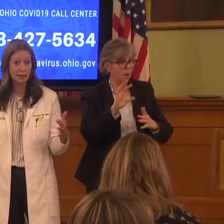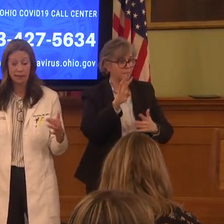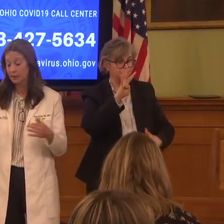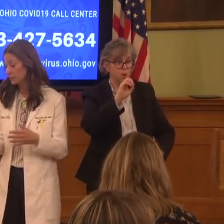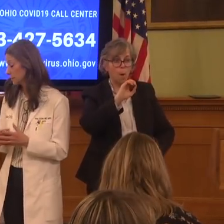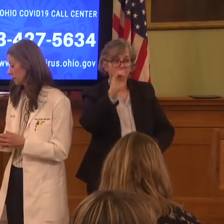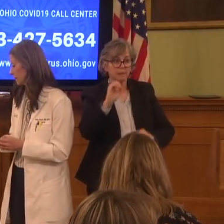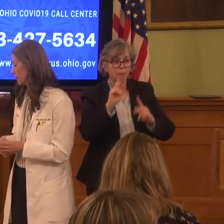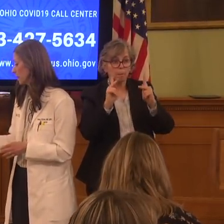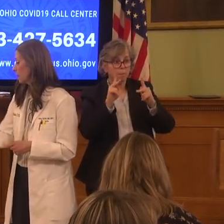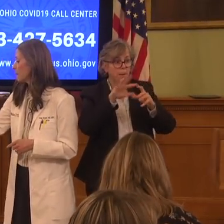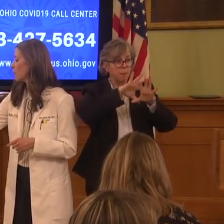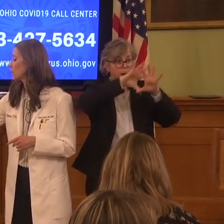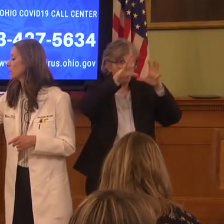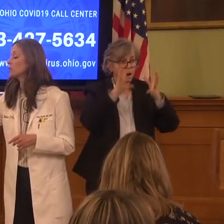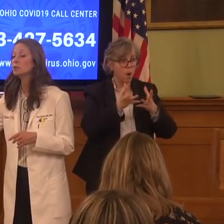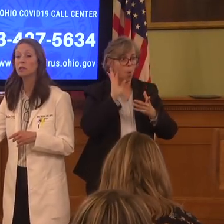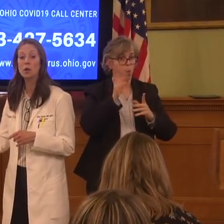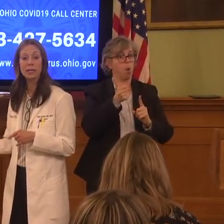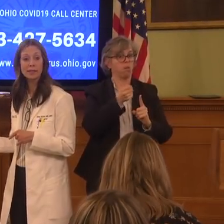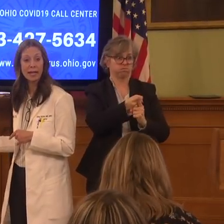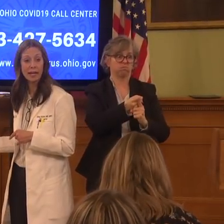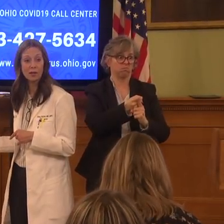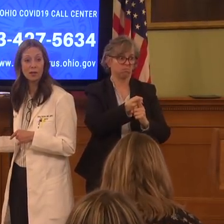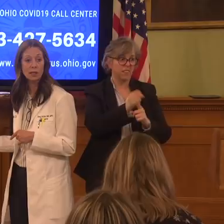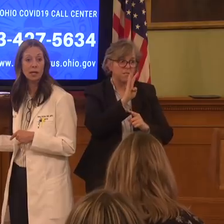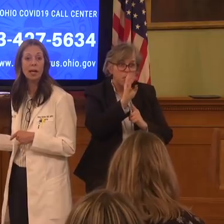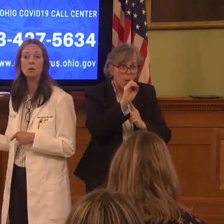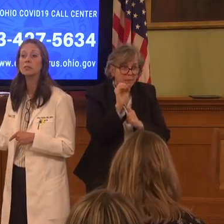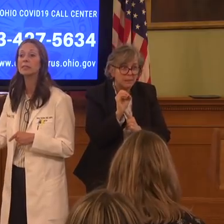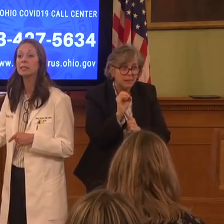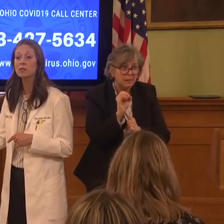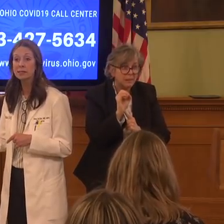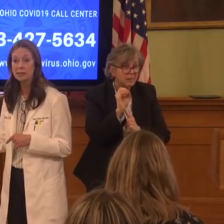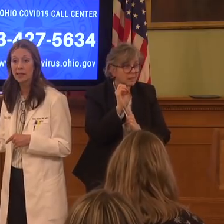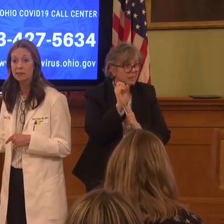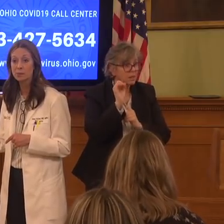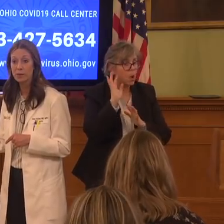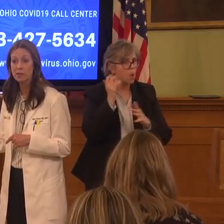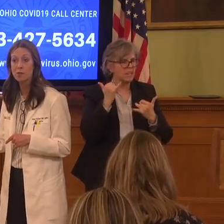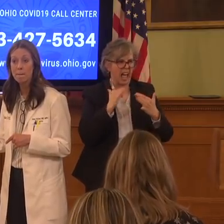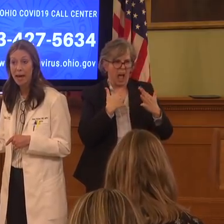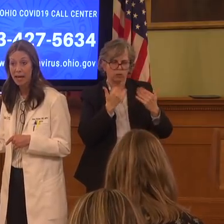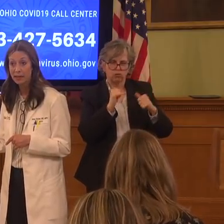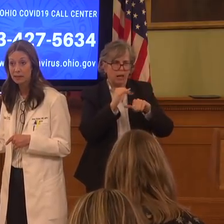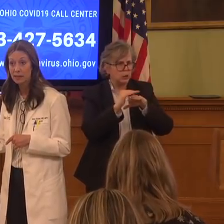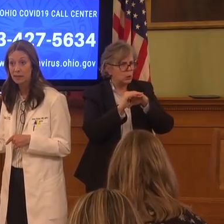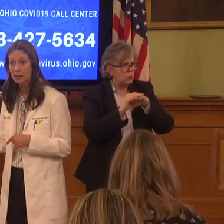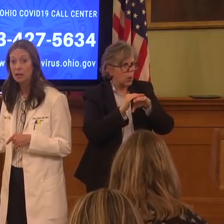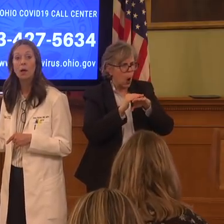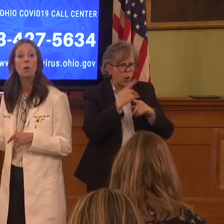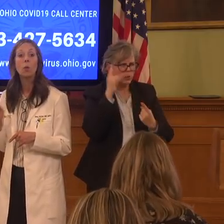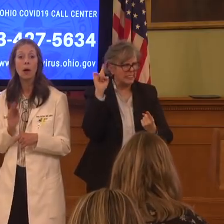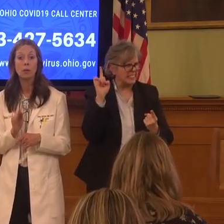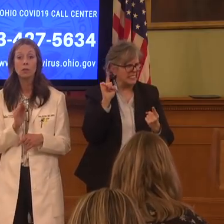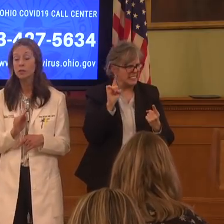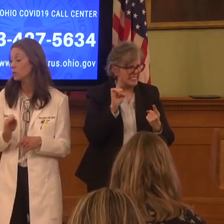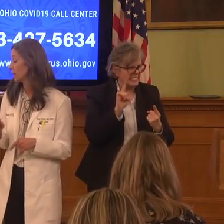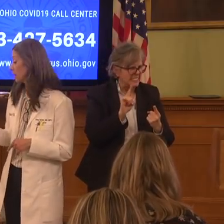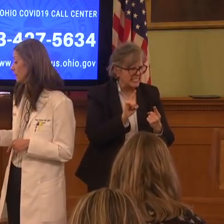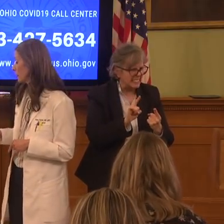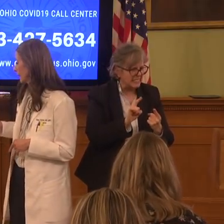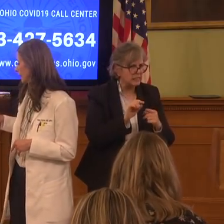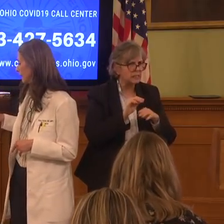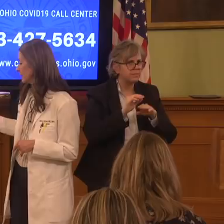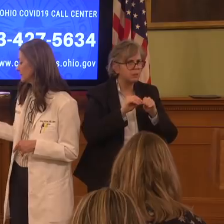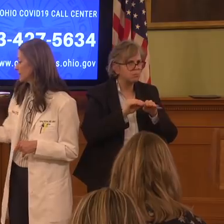eventually get this. But when we are slowing it down and we're decreasing that spread dramatically, what we're